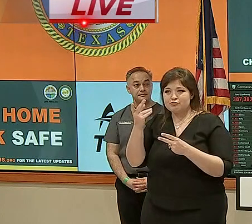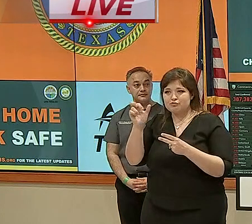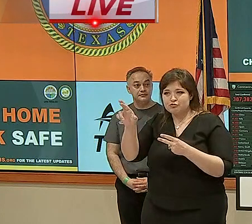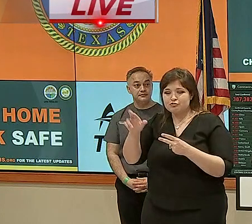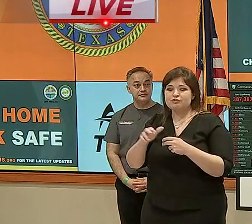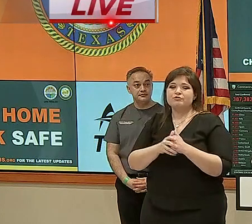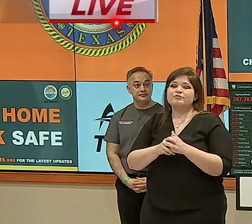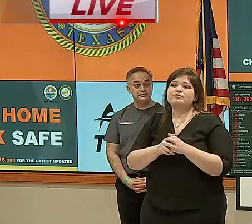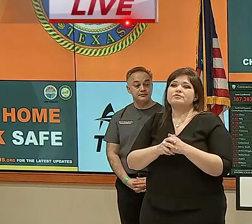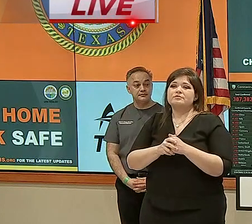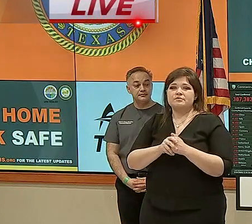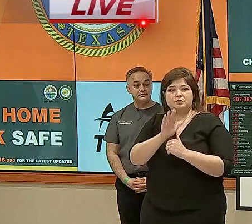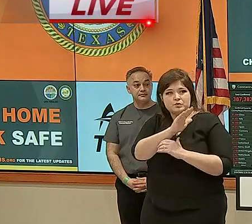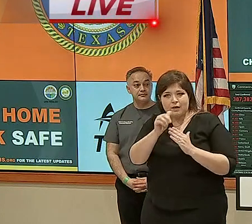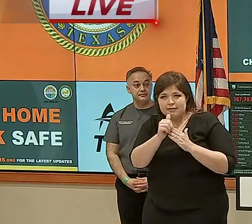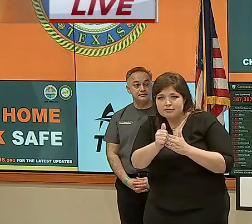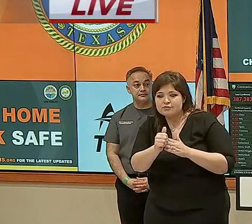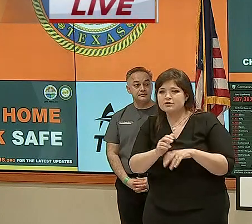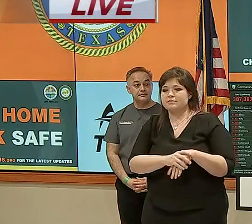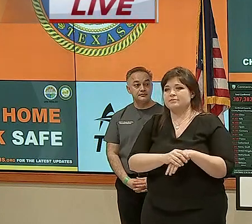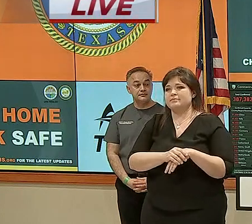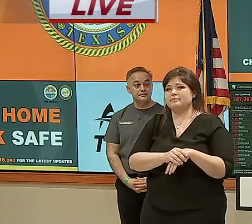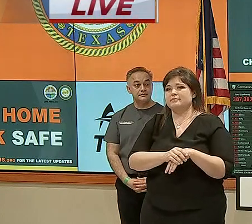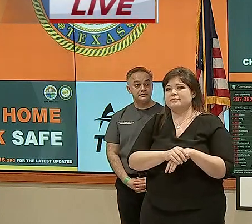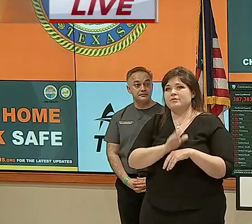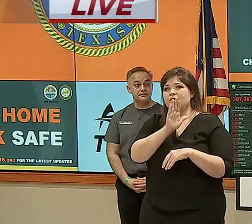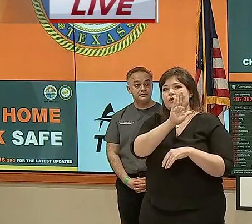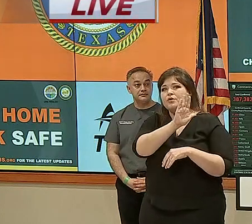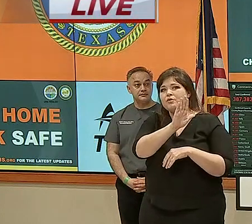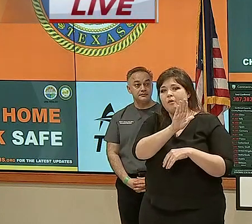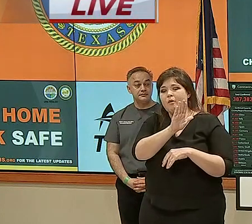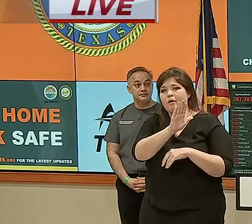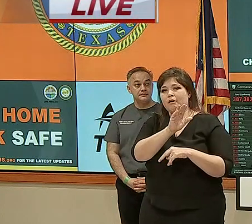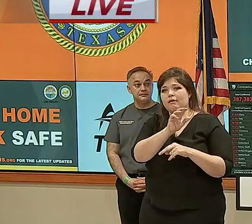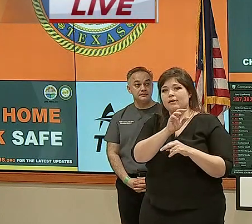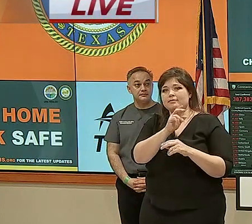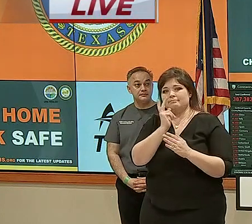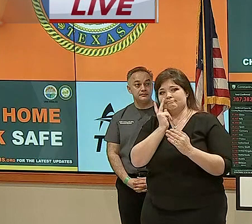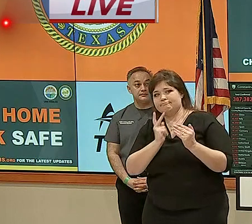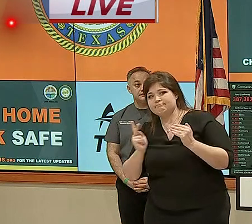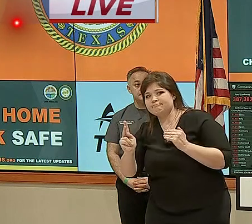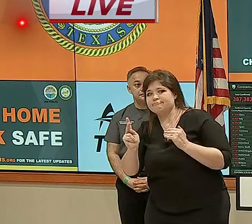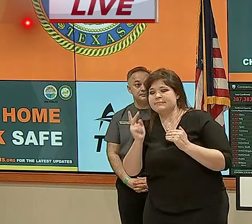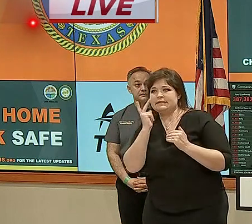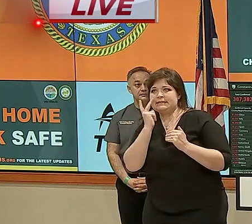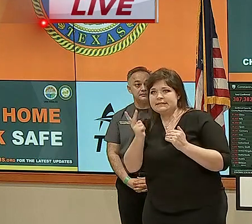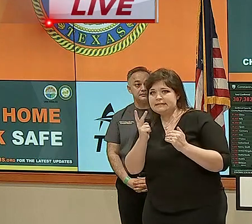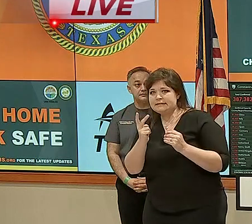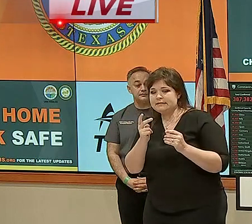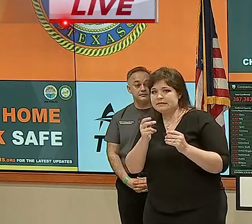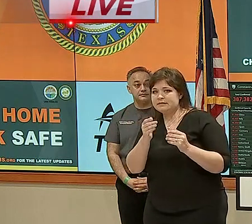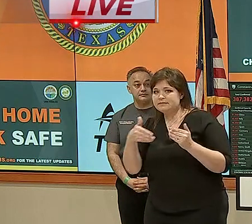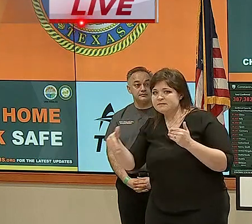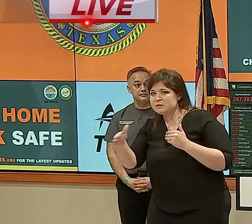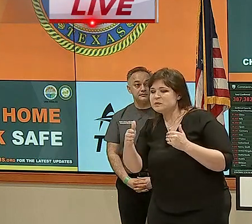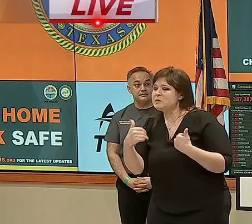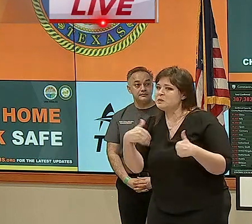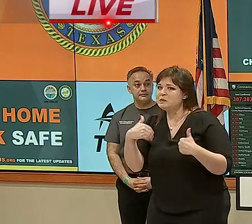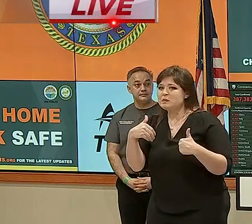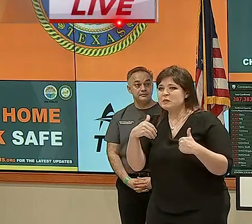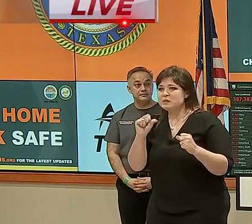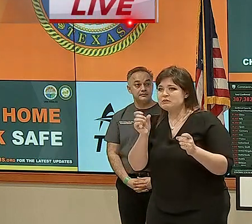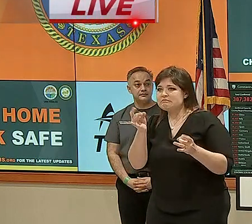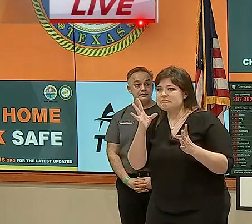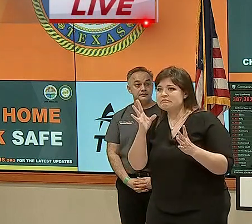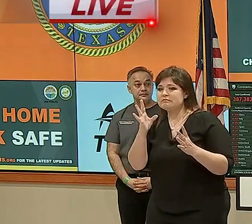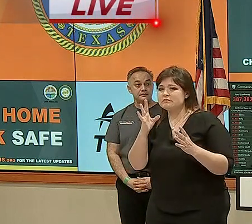leadership, for your foresight to act more aggressive than less, and to act sooner rather than later.